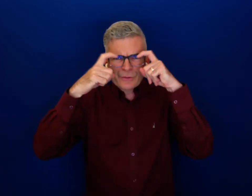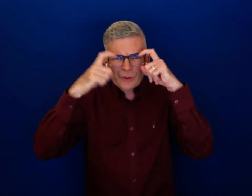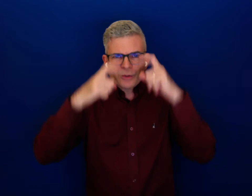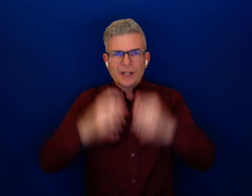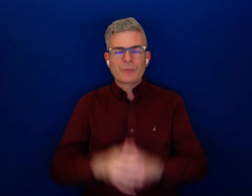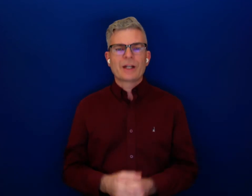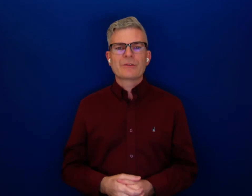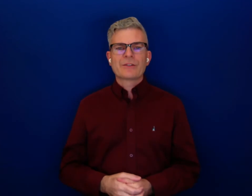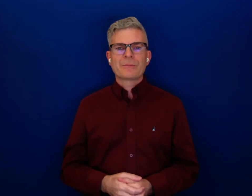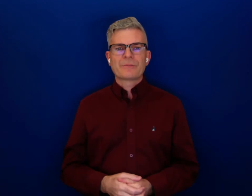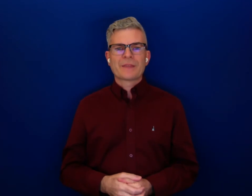furrowed eyebrows.